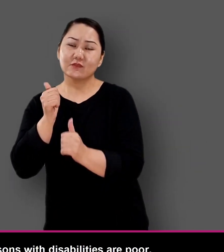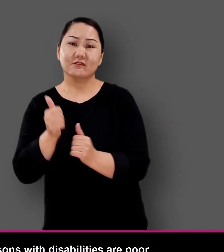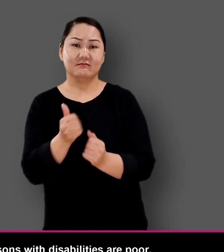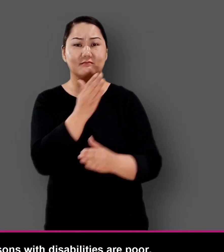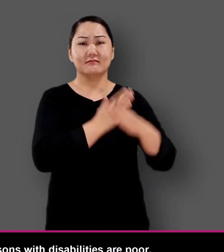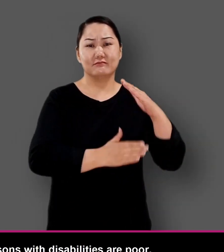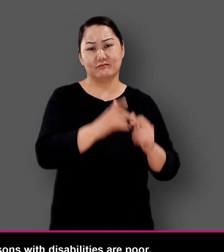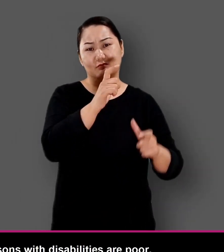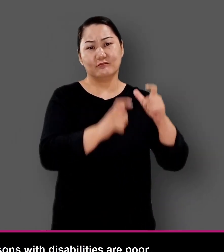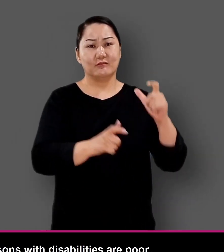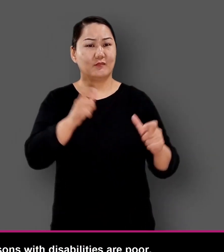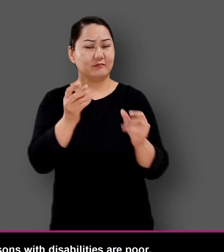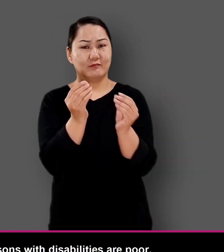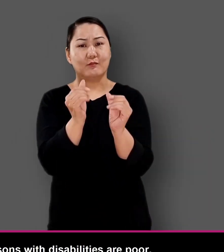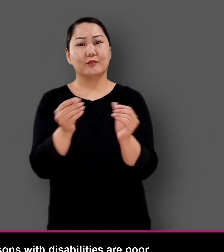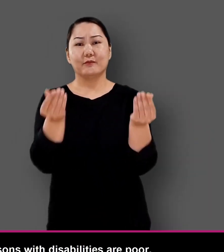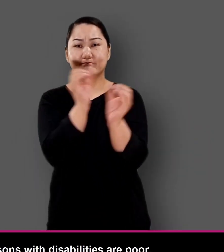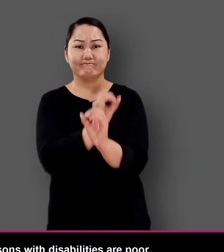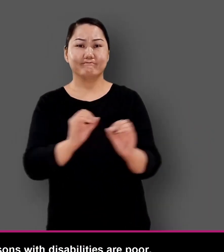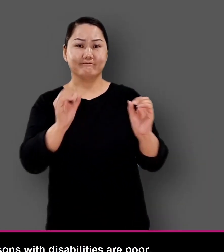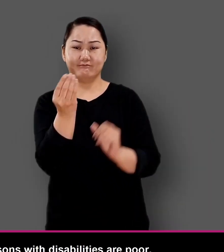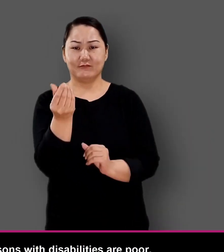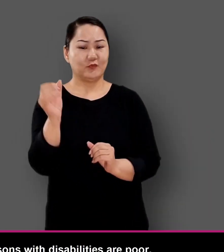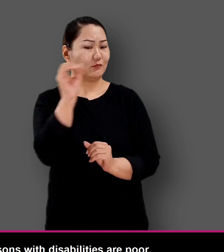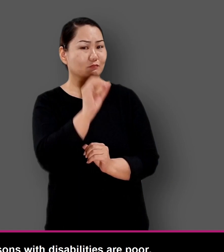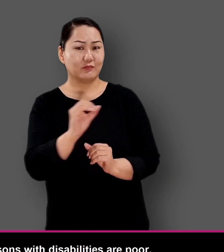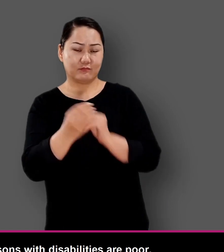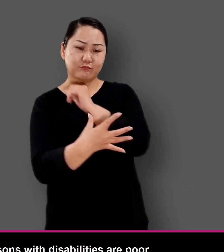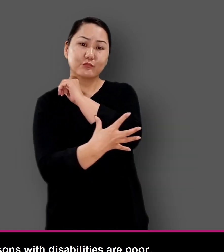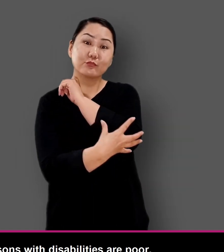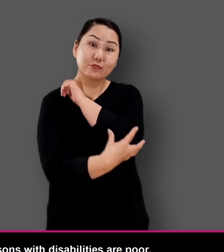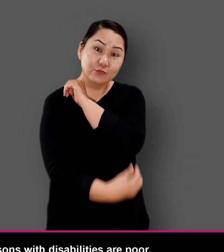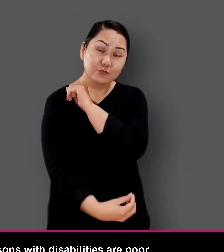The vast majority of persons with disabilities are poor.